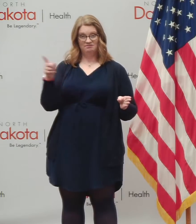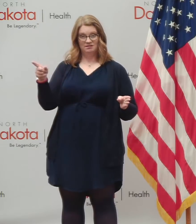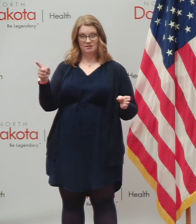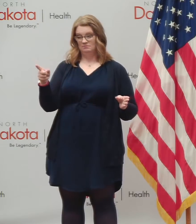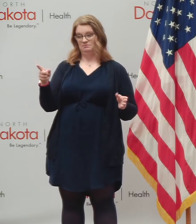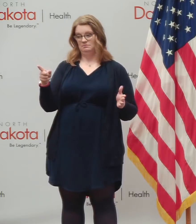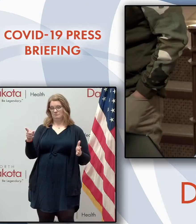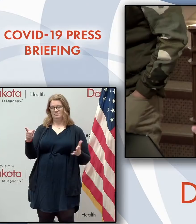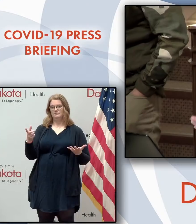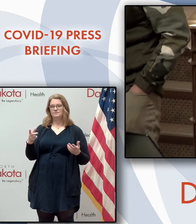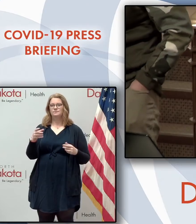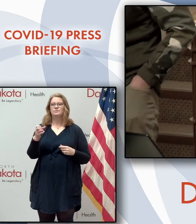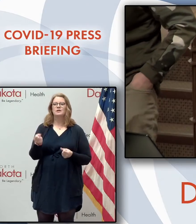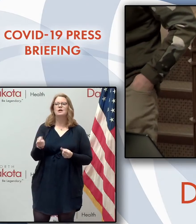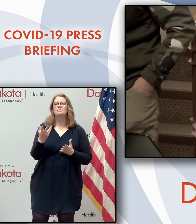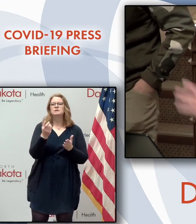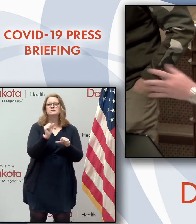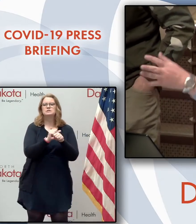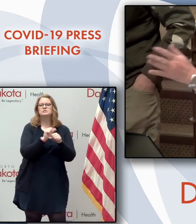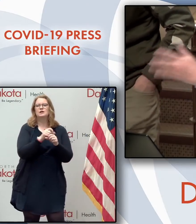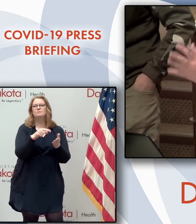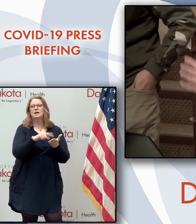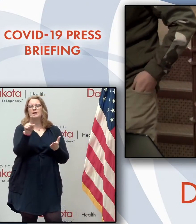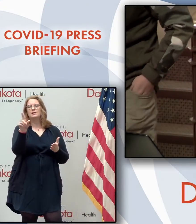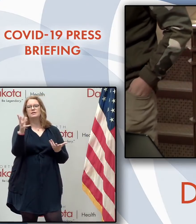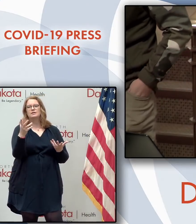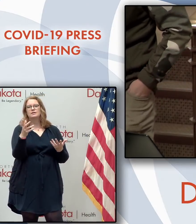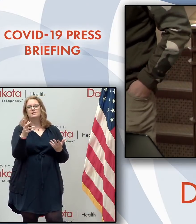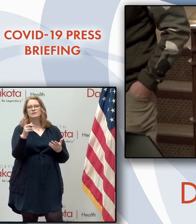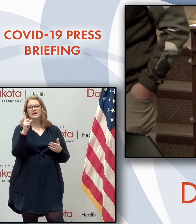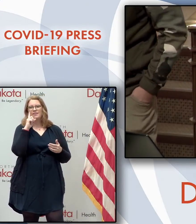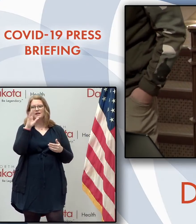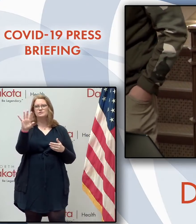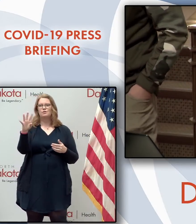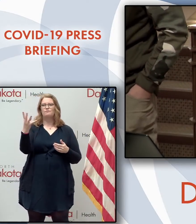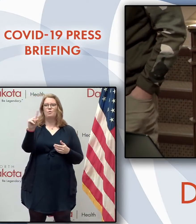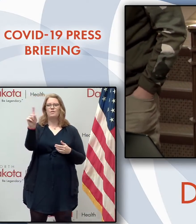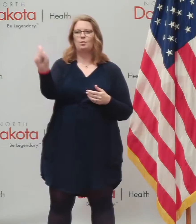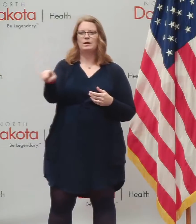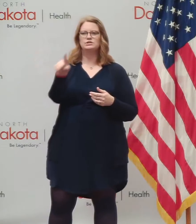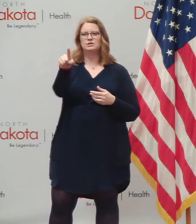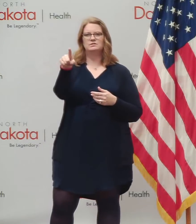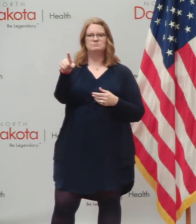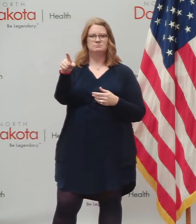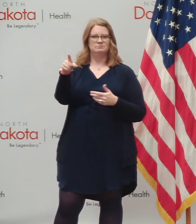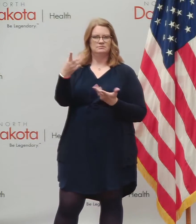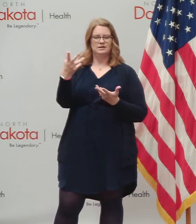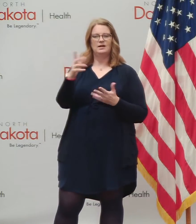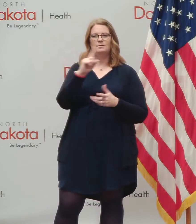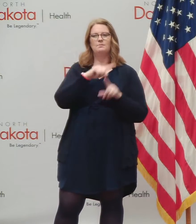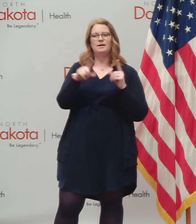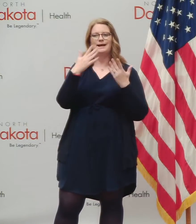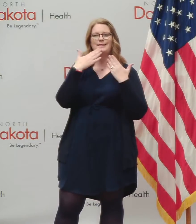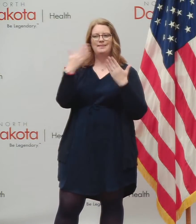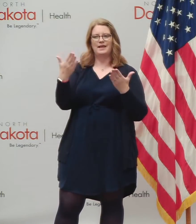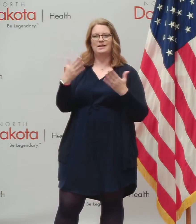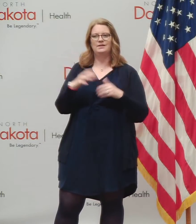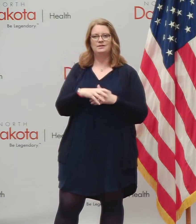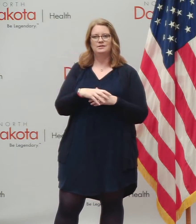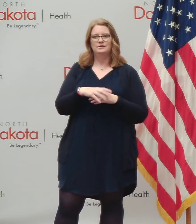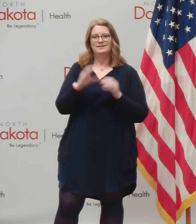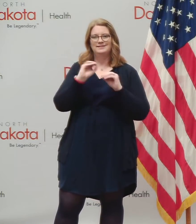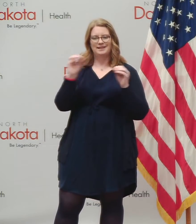the country. Does the job pay? I realize it could vary. I think that's your 4th question on this follow-up thing, but thank you for not having any of